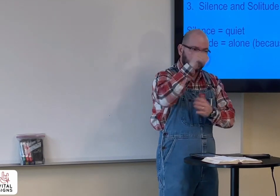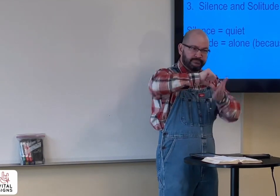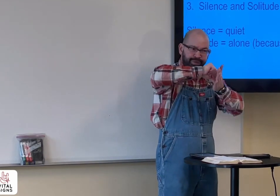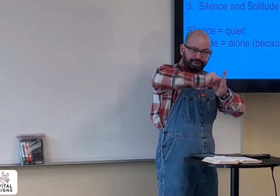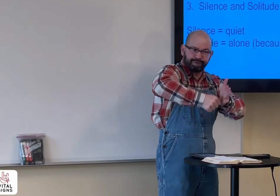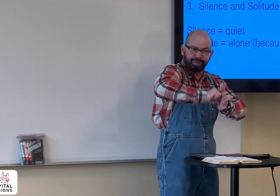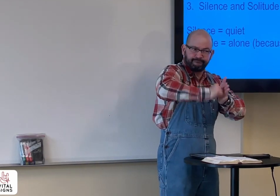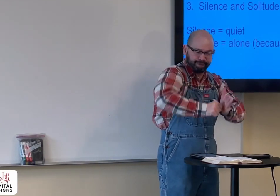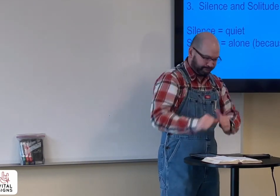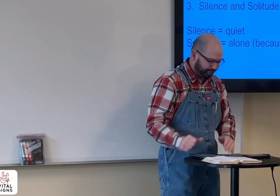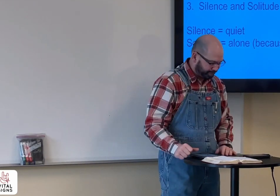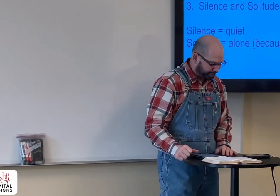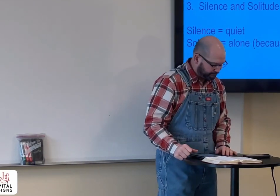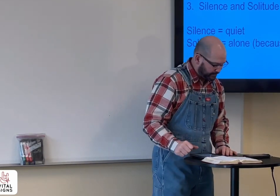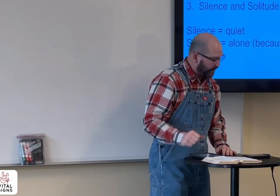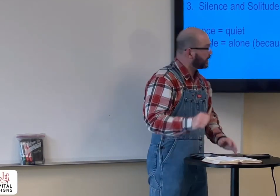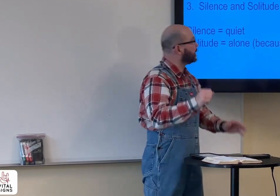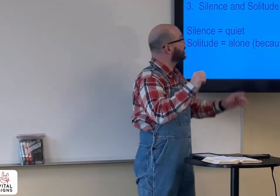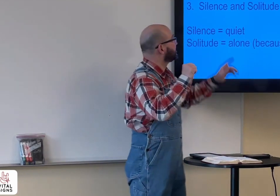Today, we're going to emphasize